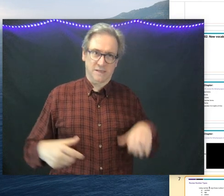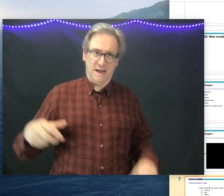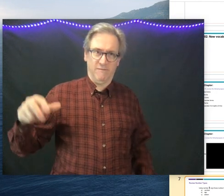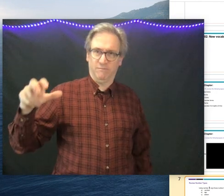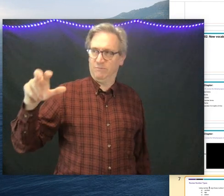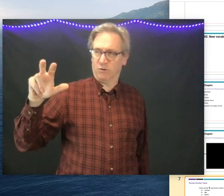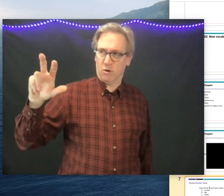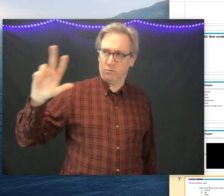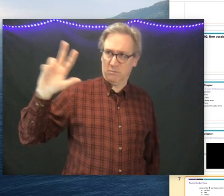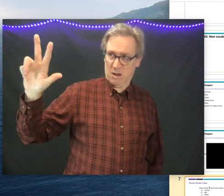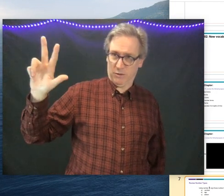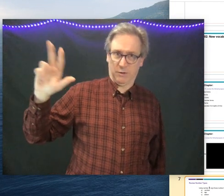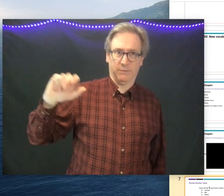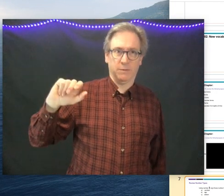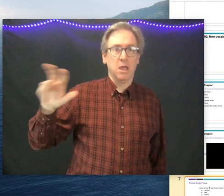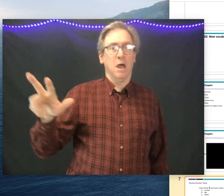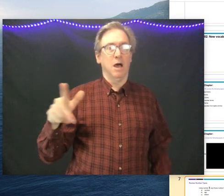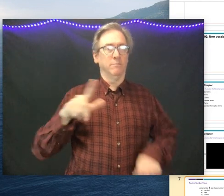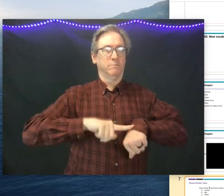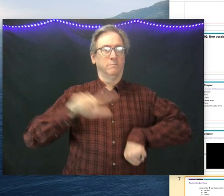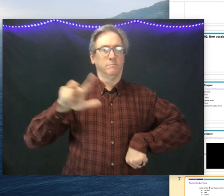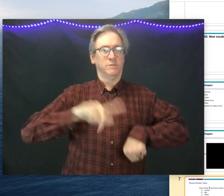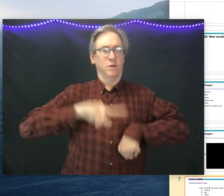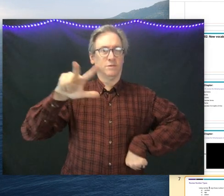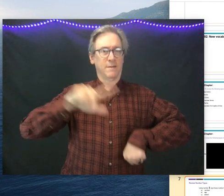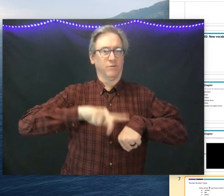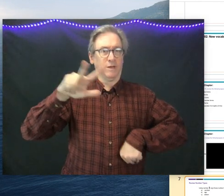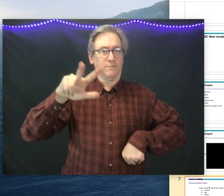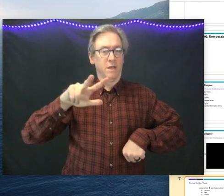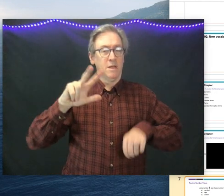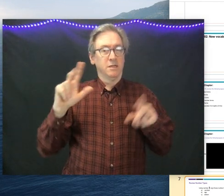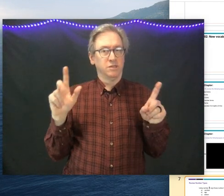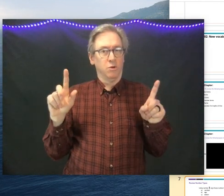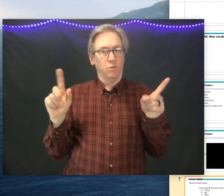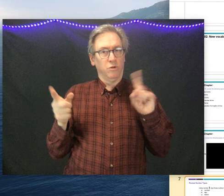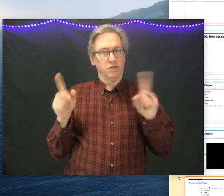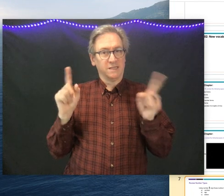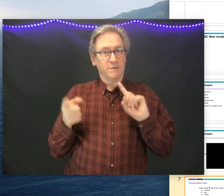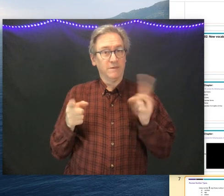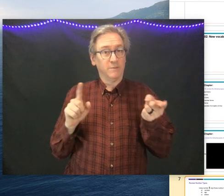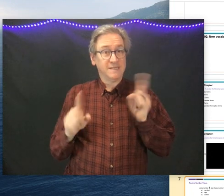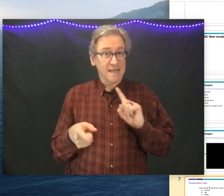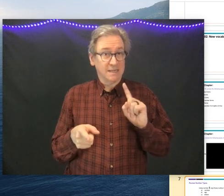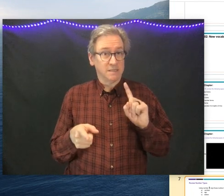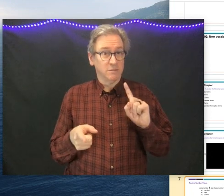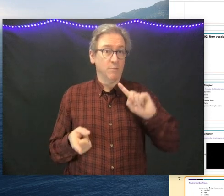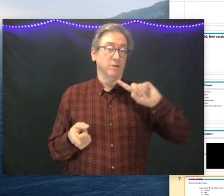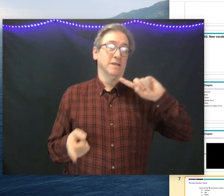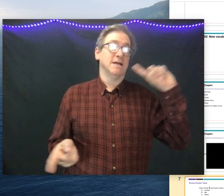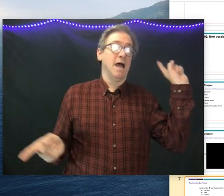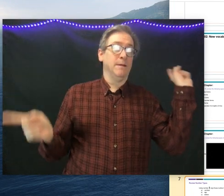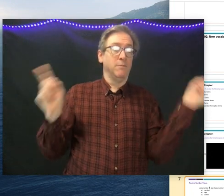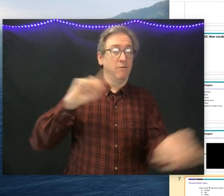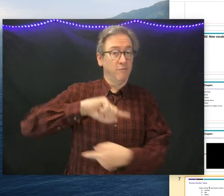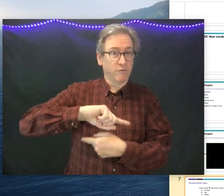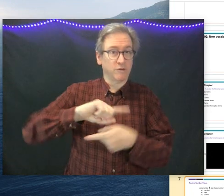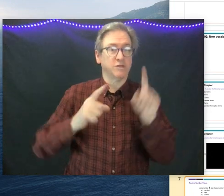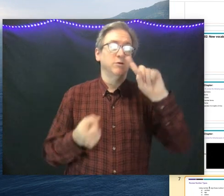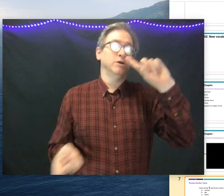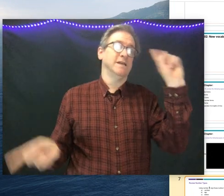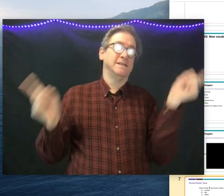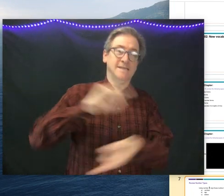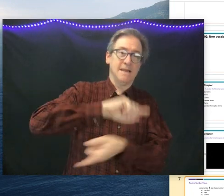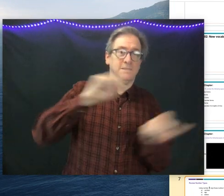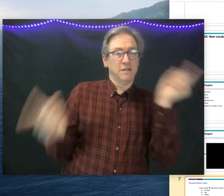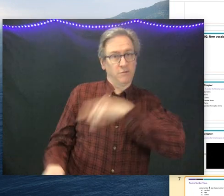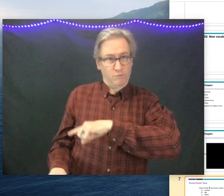Everybody else can have their own. I want 3. So time 3. So just like we did with cents, we put the time first. We